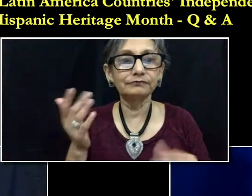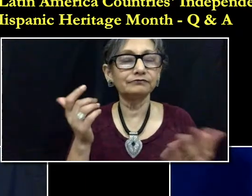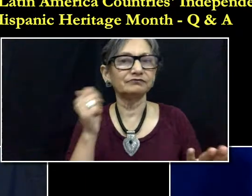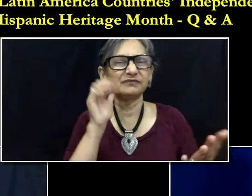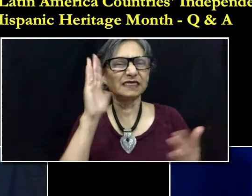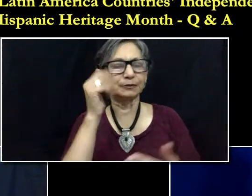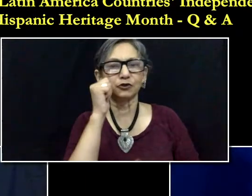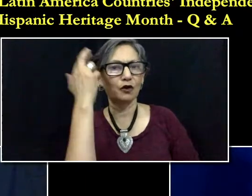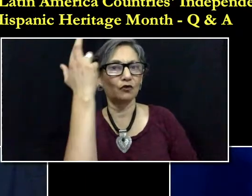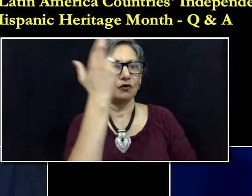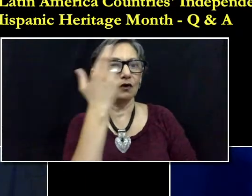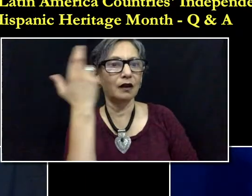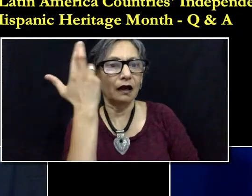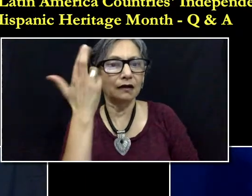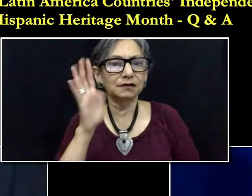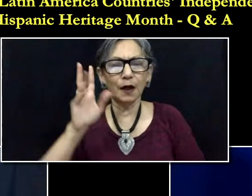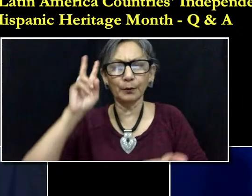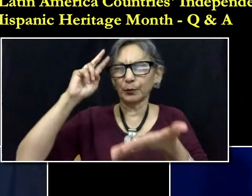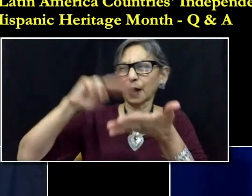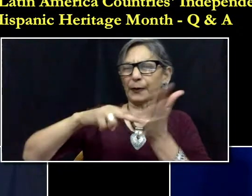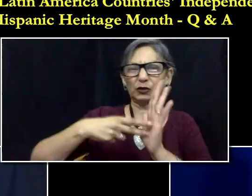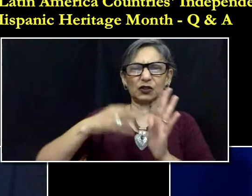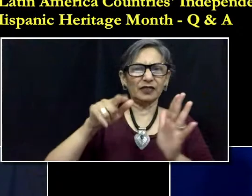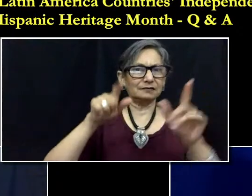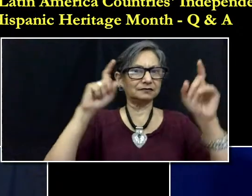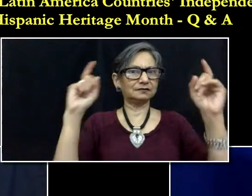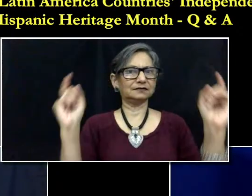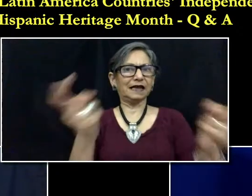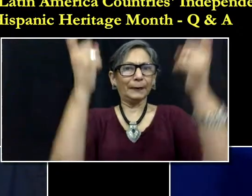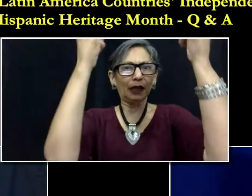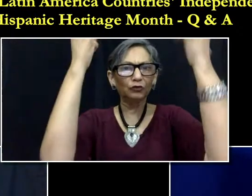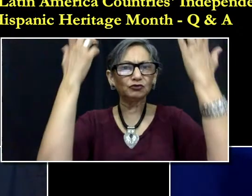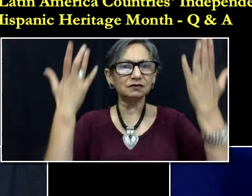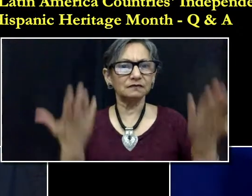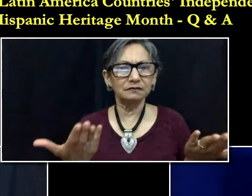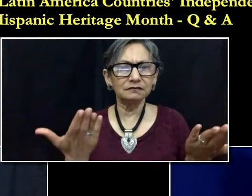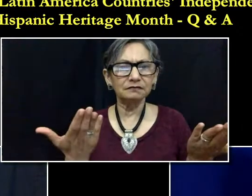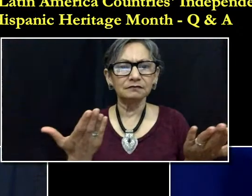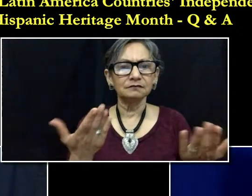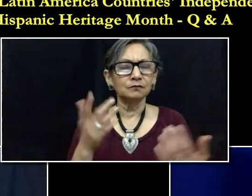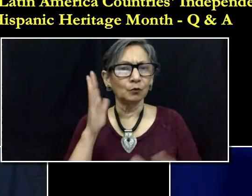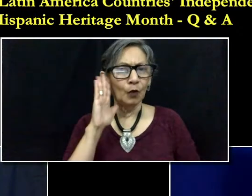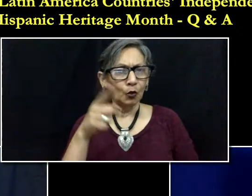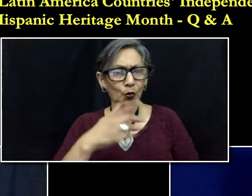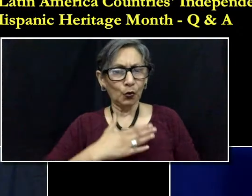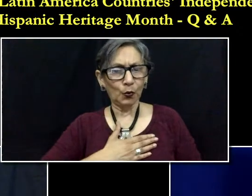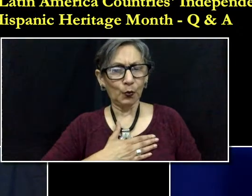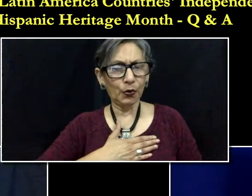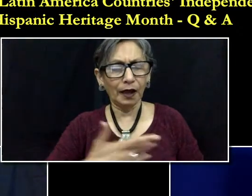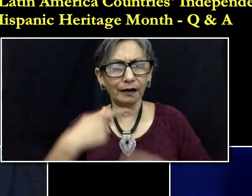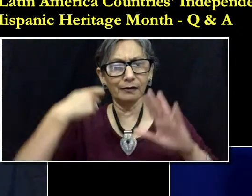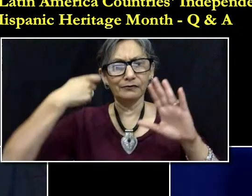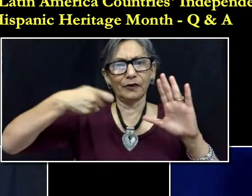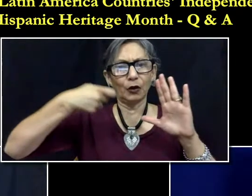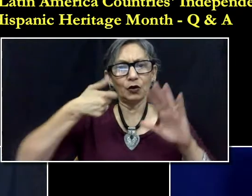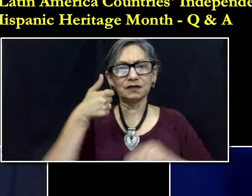their country's independence. They, maybe they just don't realize the purpose of why they're